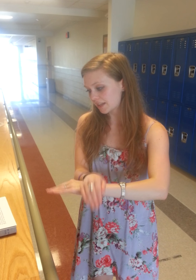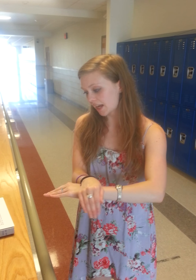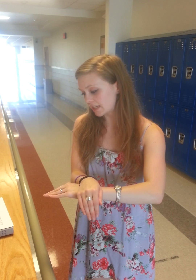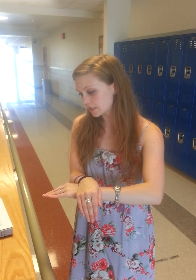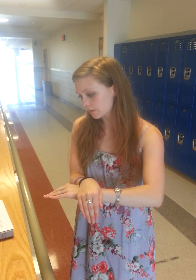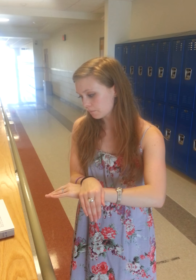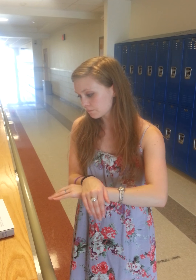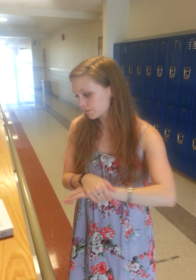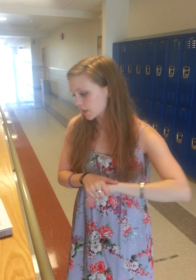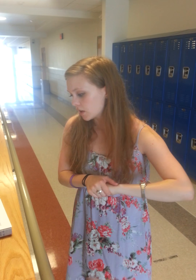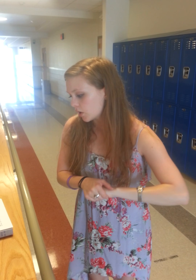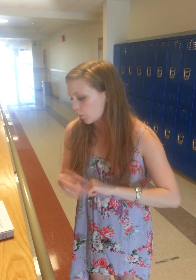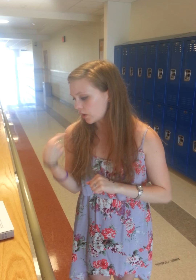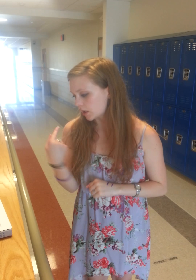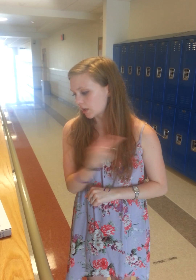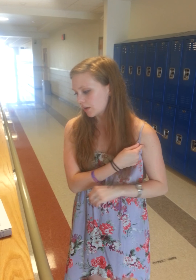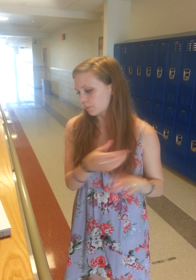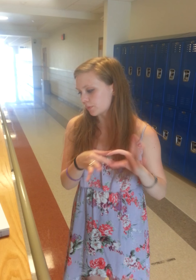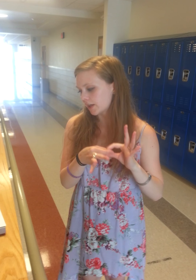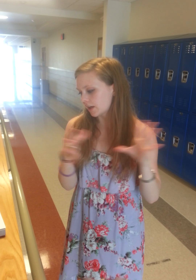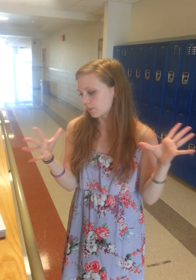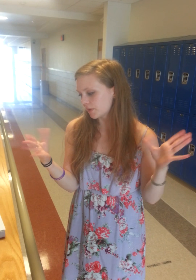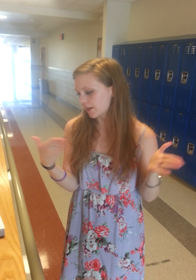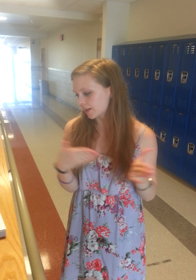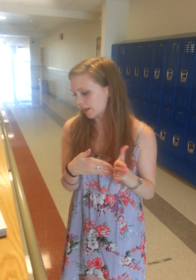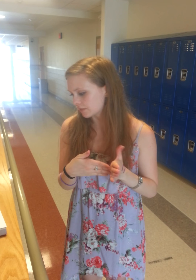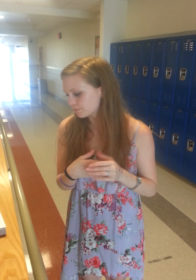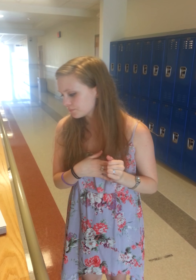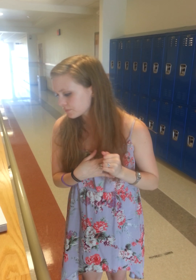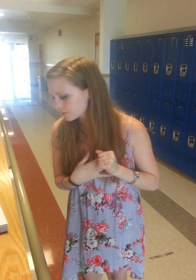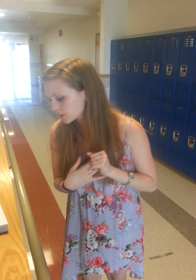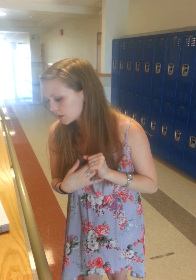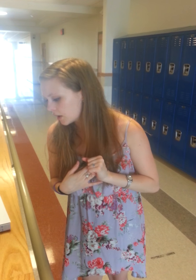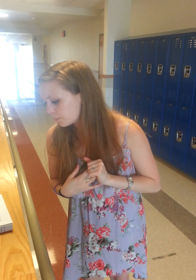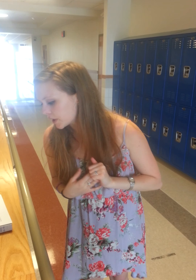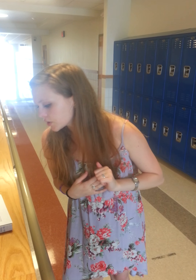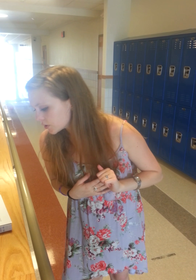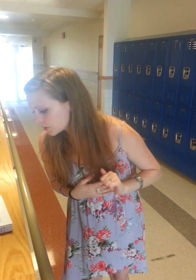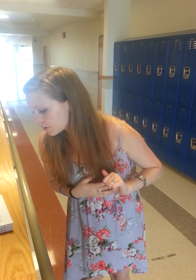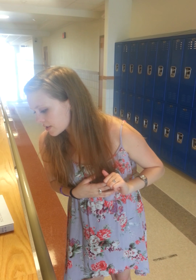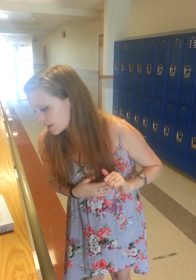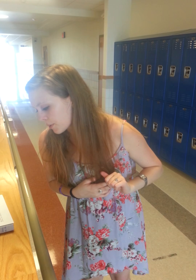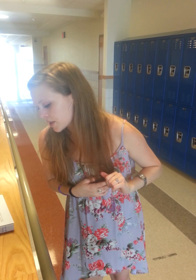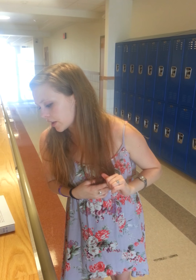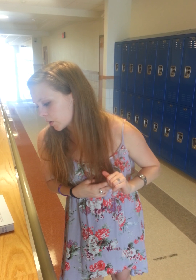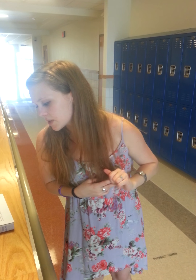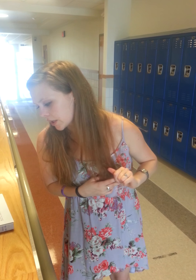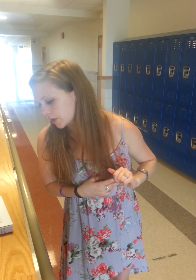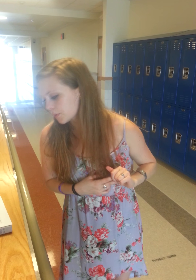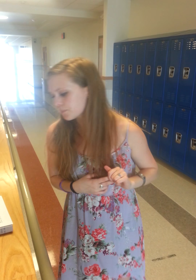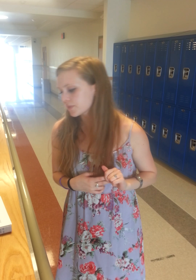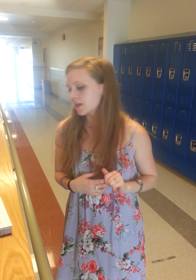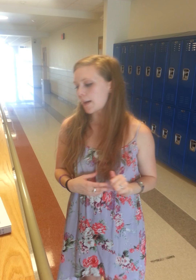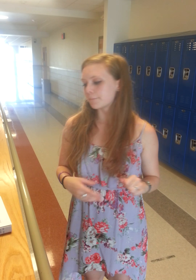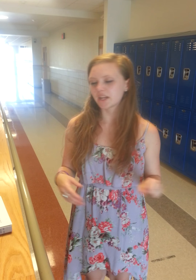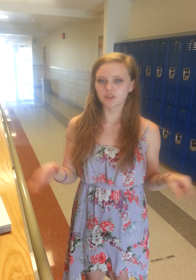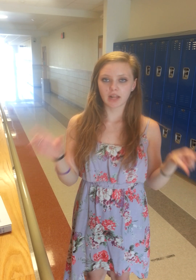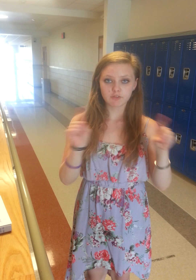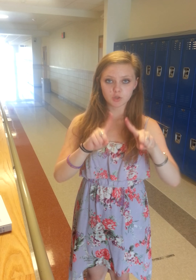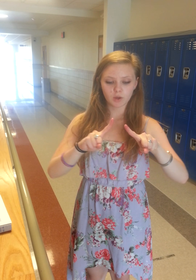Night. We break up again, but ooh, this time I'm telling you. But you're going to have 2 one hand